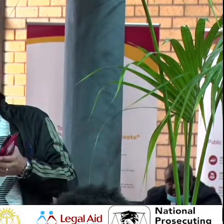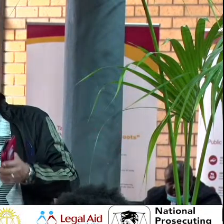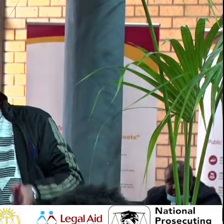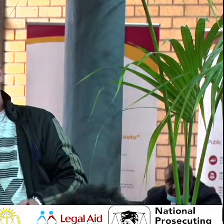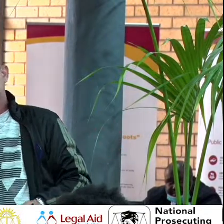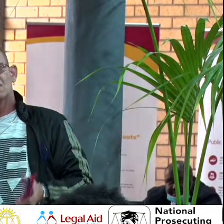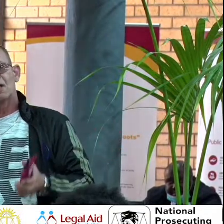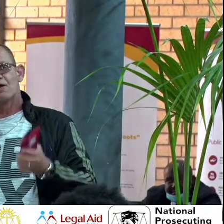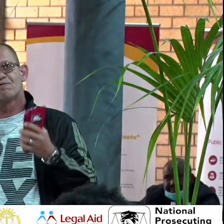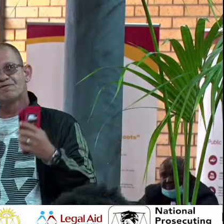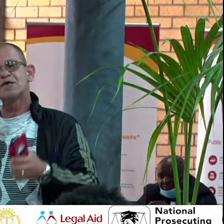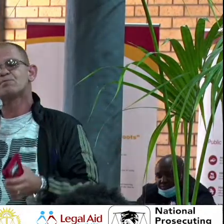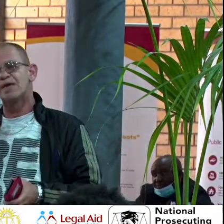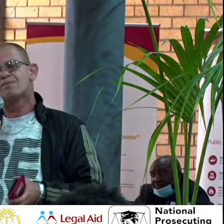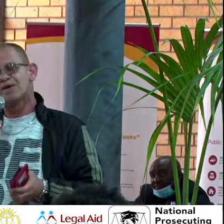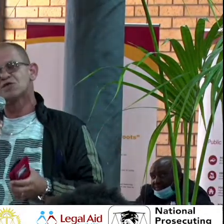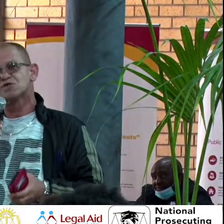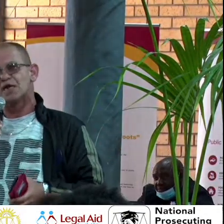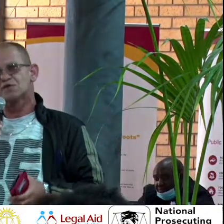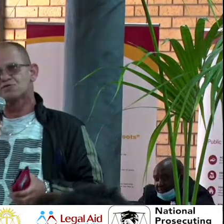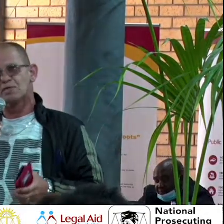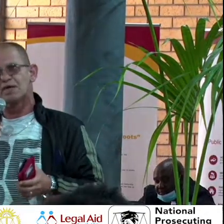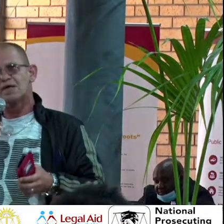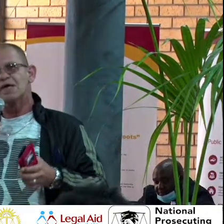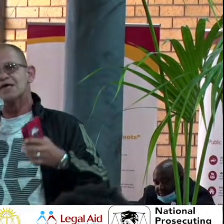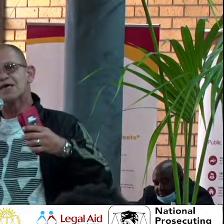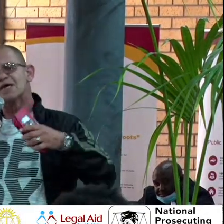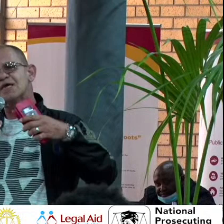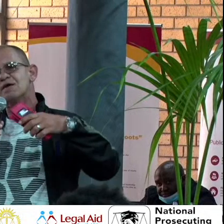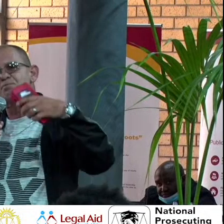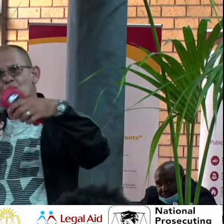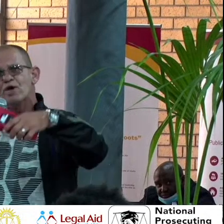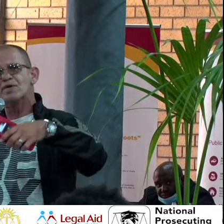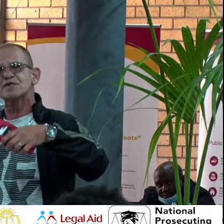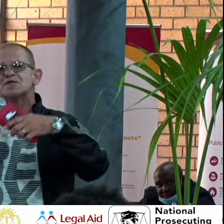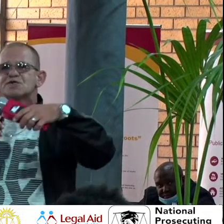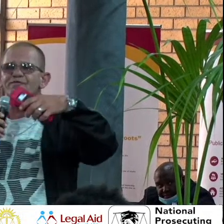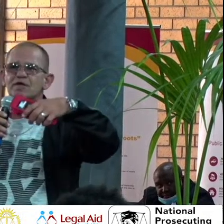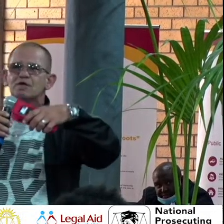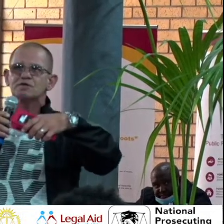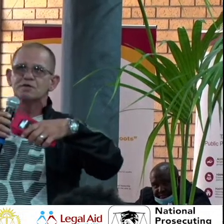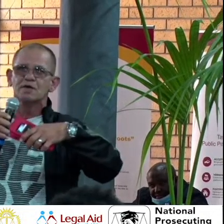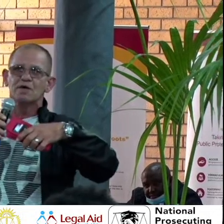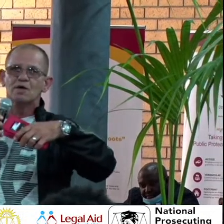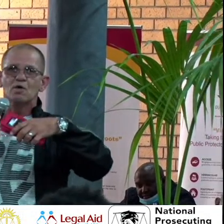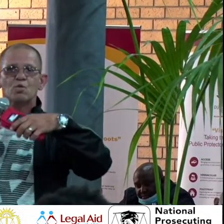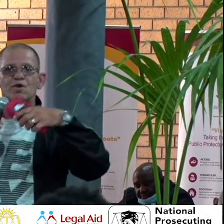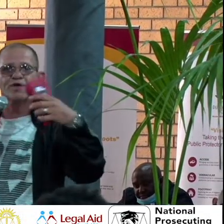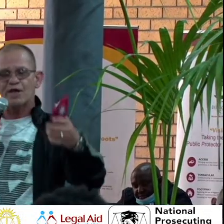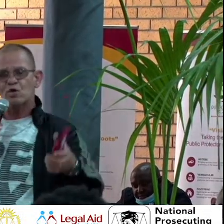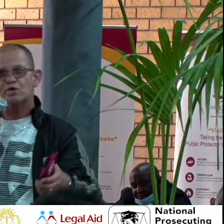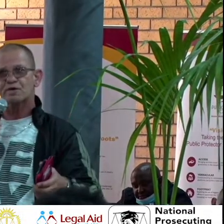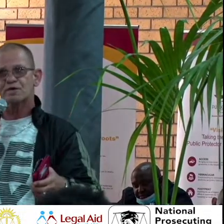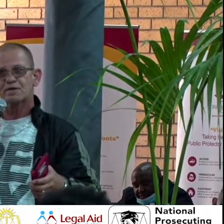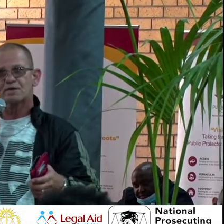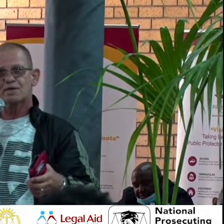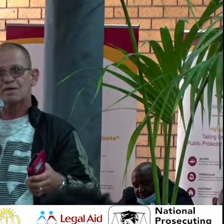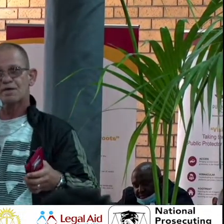So that is a big challenge for me. Getting employment is difficult with a